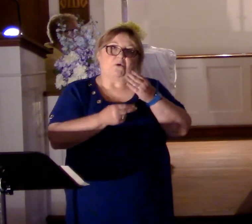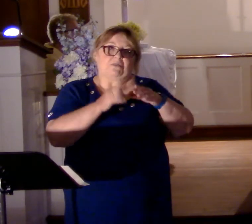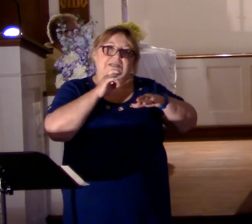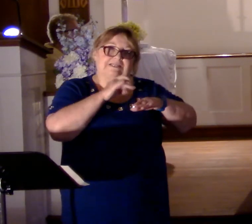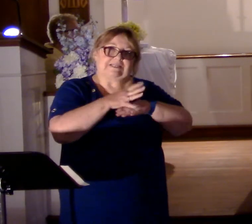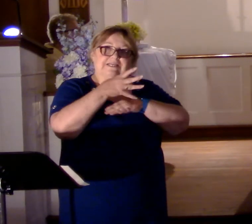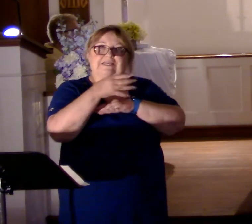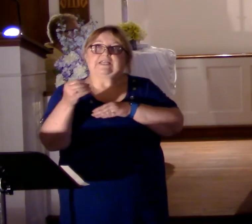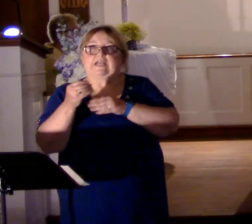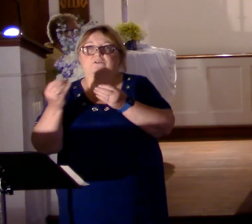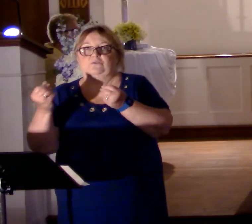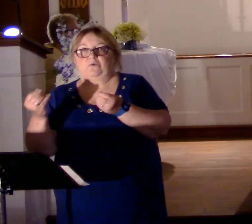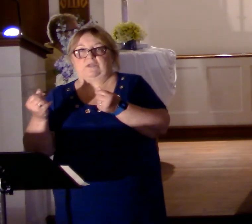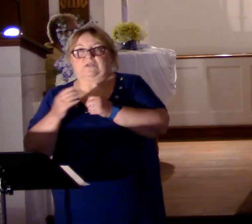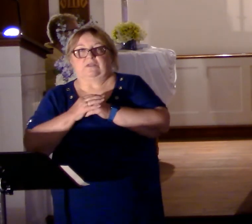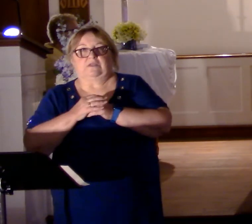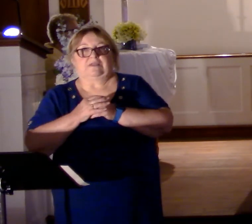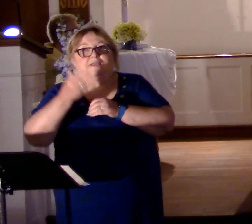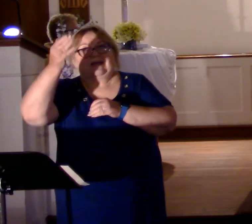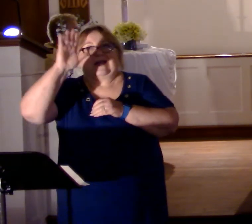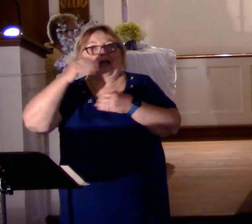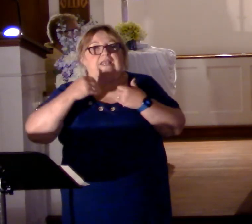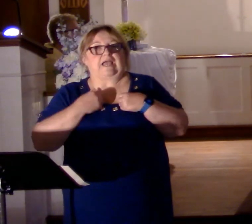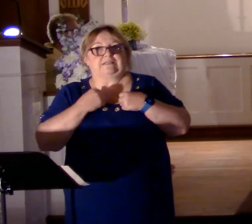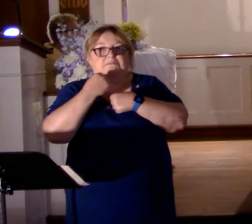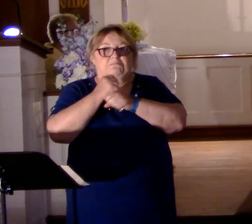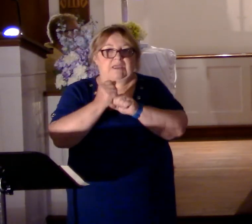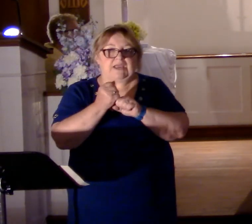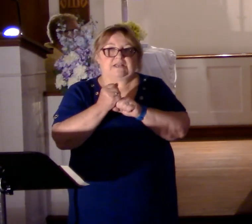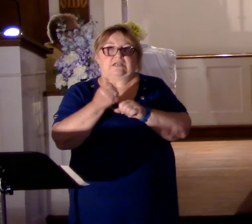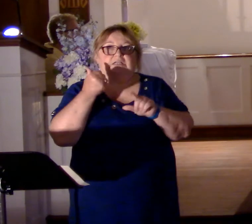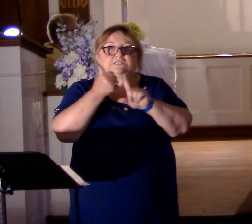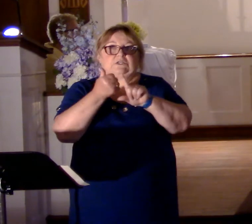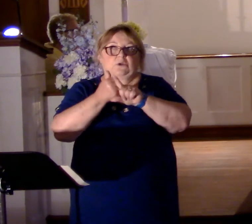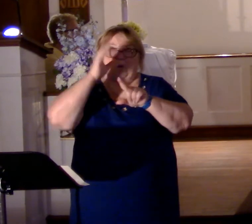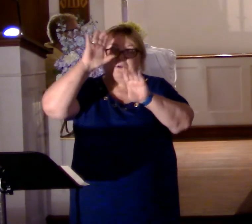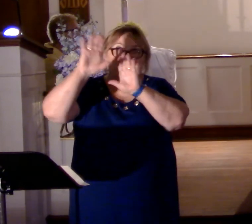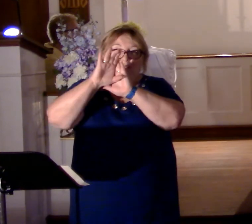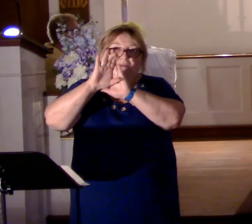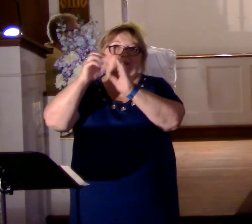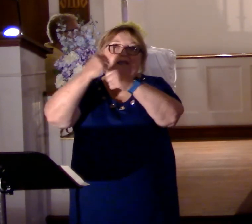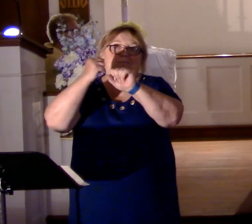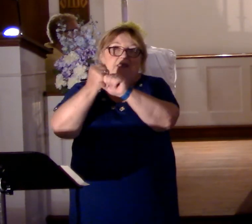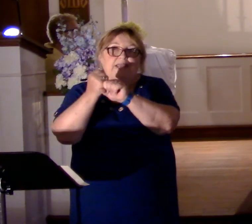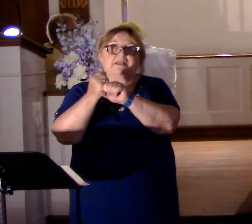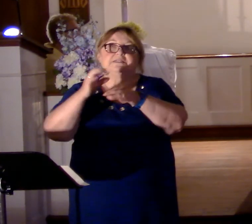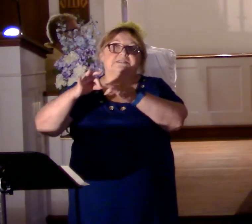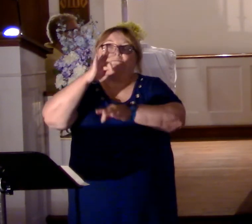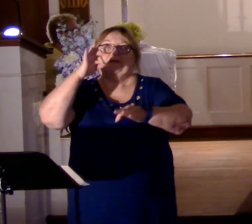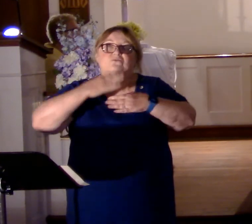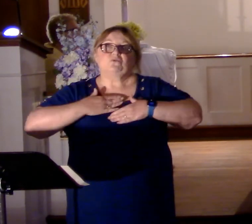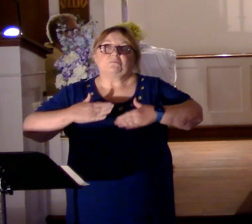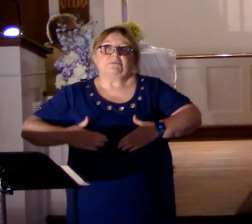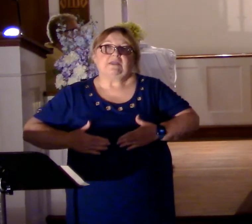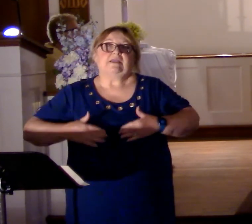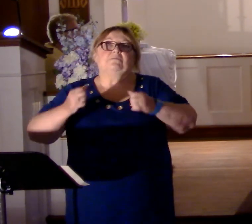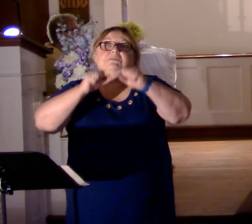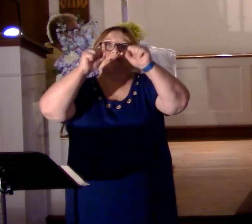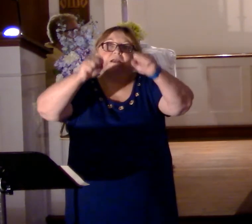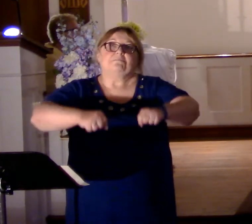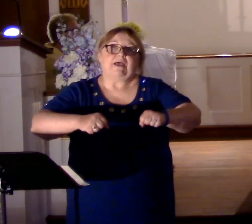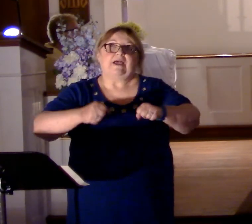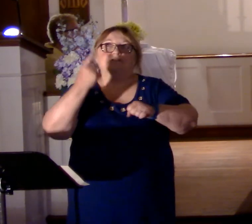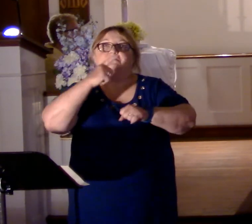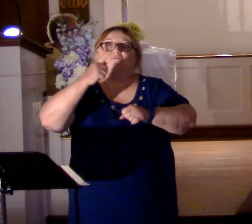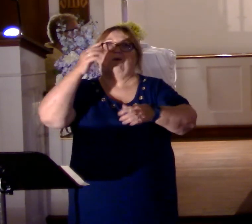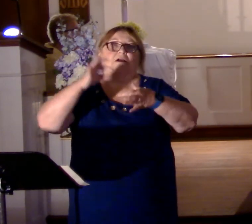seed and soil. God has made us in his own image. He has made us spiritual beings with the capacity